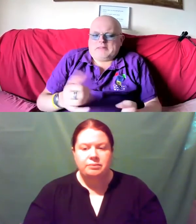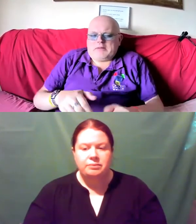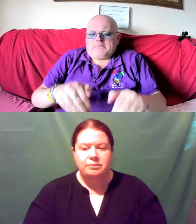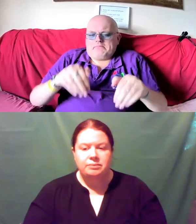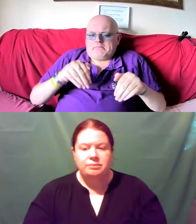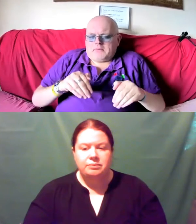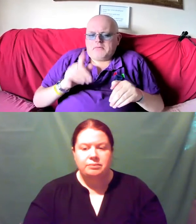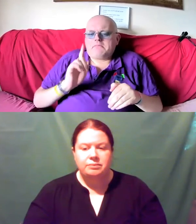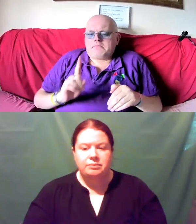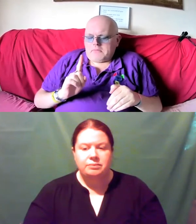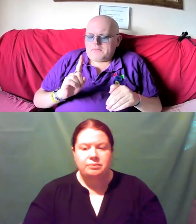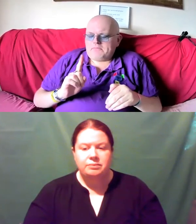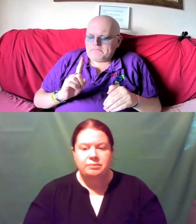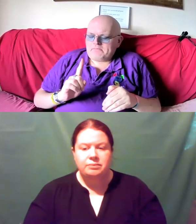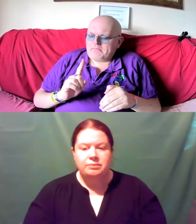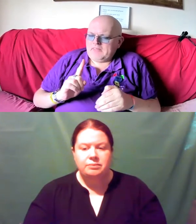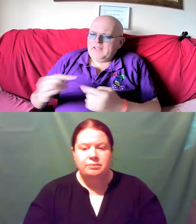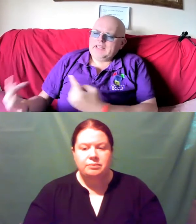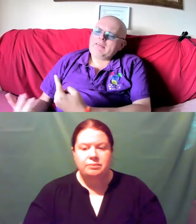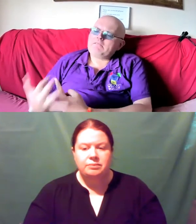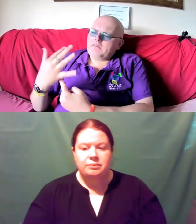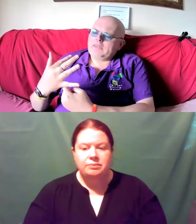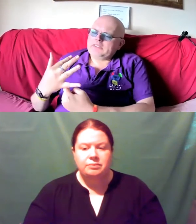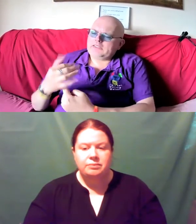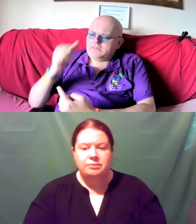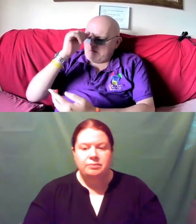a strongly faith influenced culture.